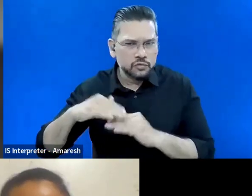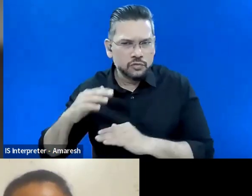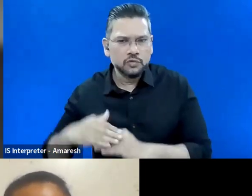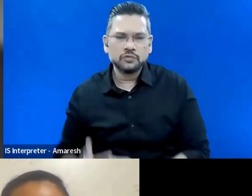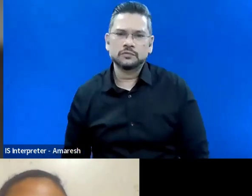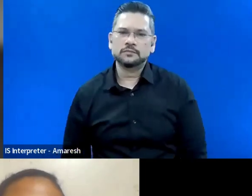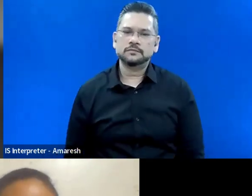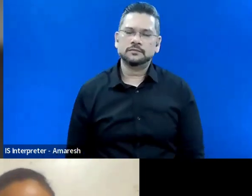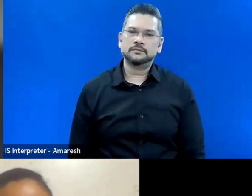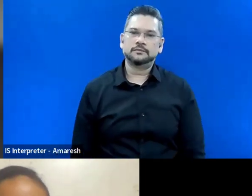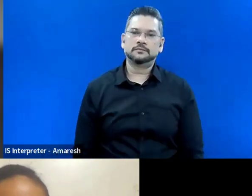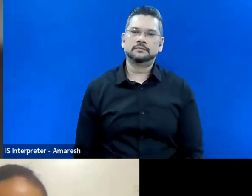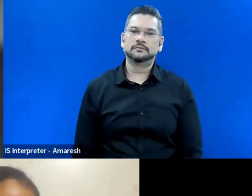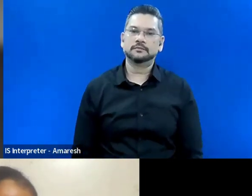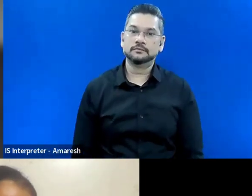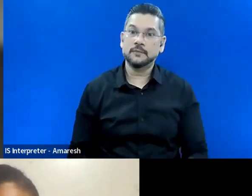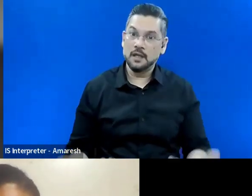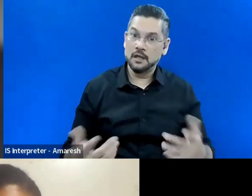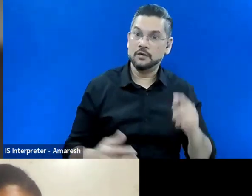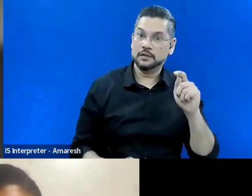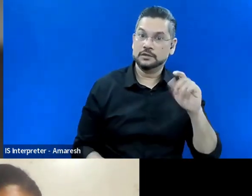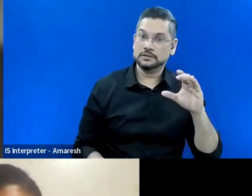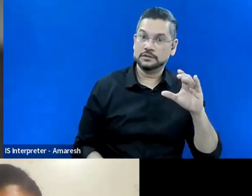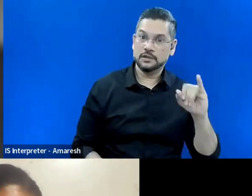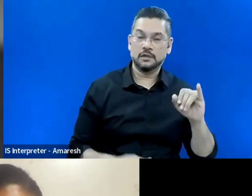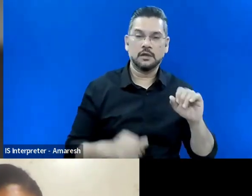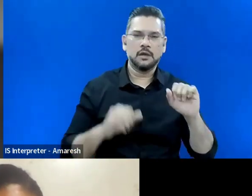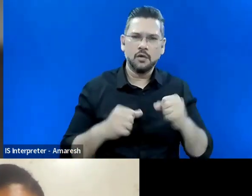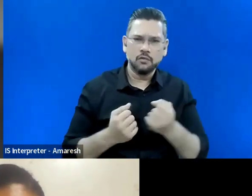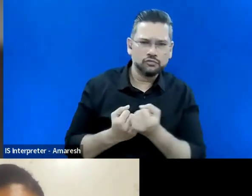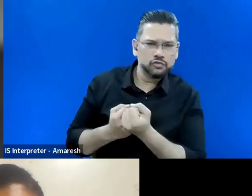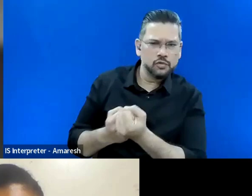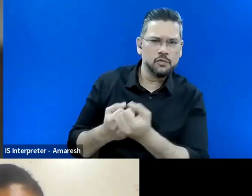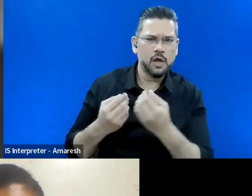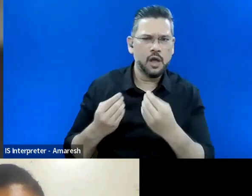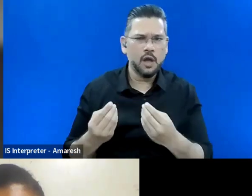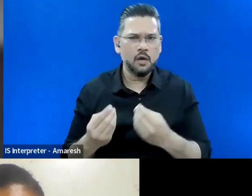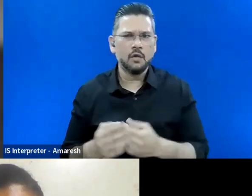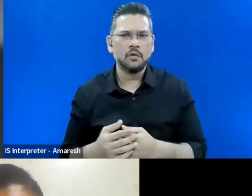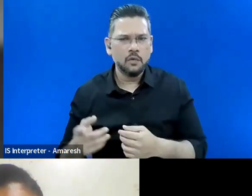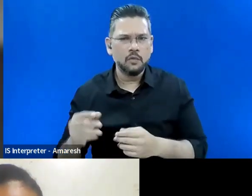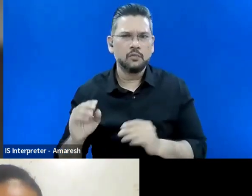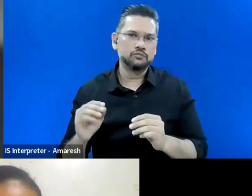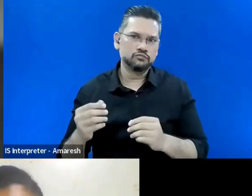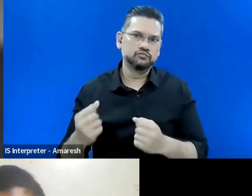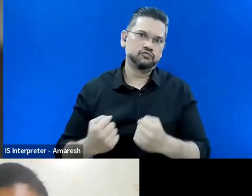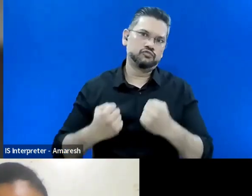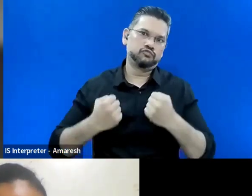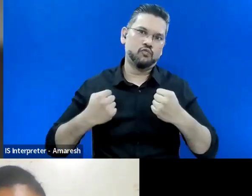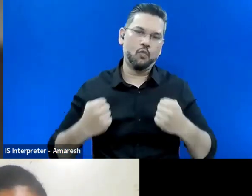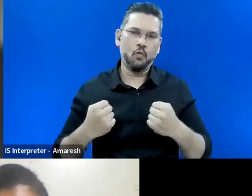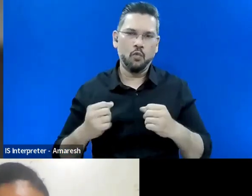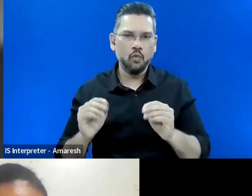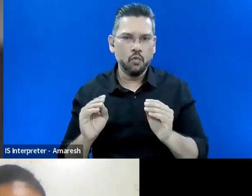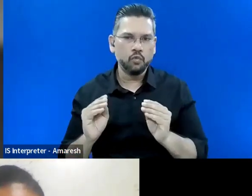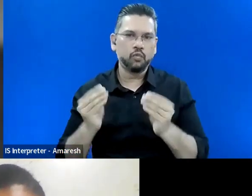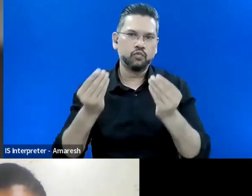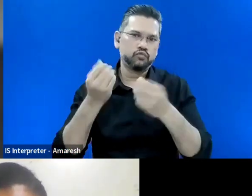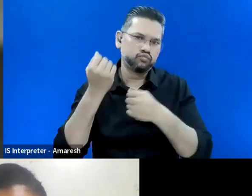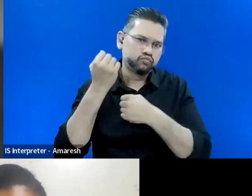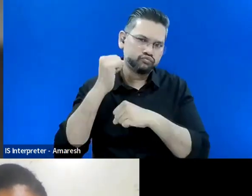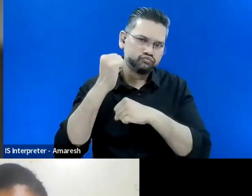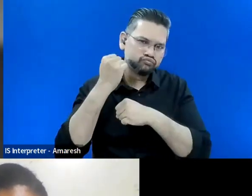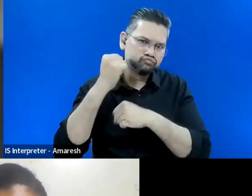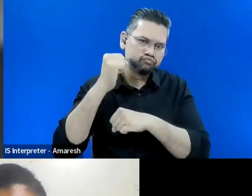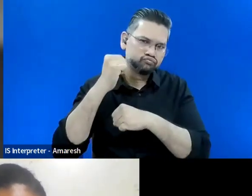where TCI can support, and how we can build for a stronger youth movement in different countries, in different regions. You